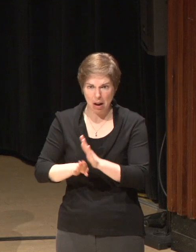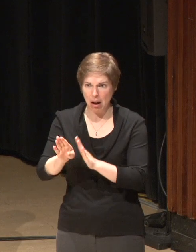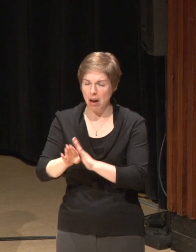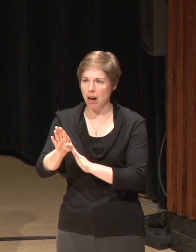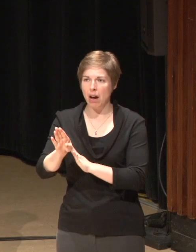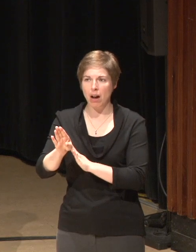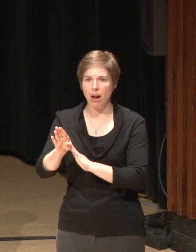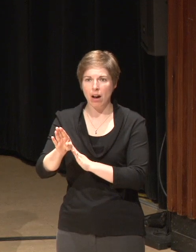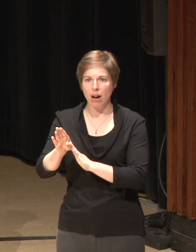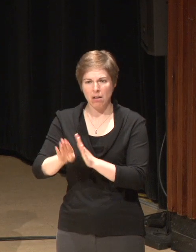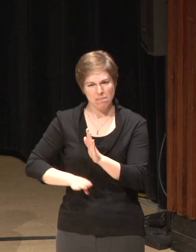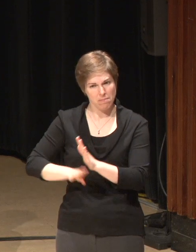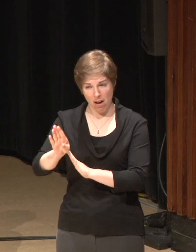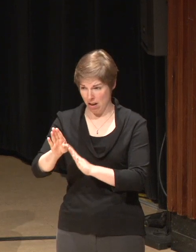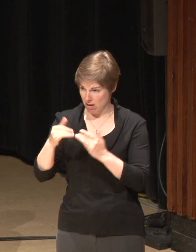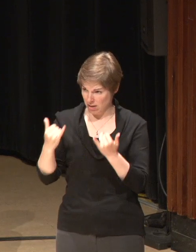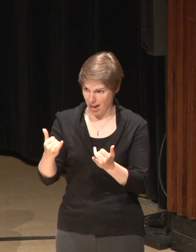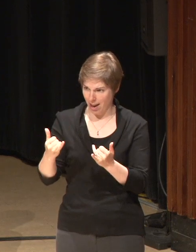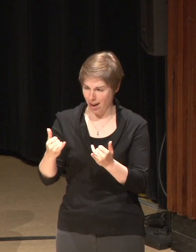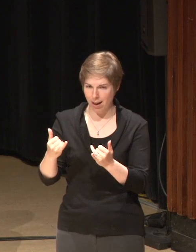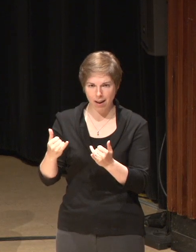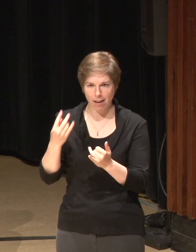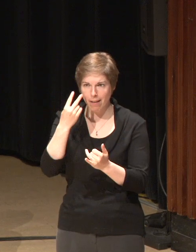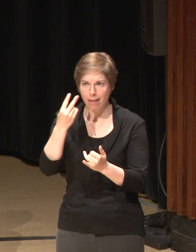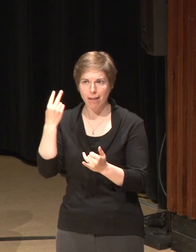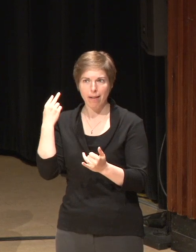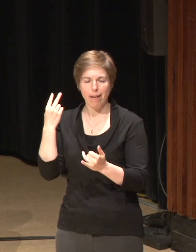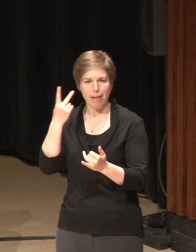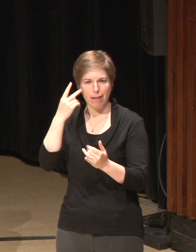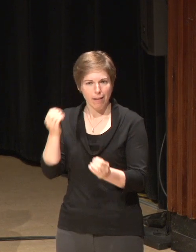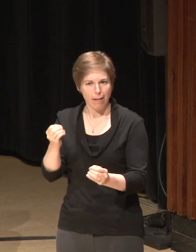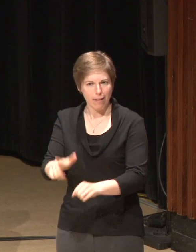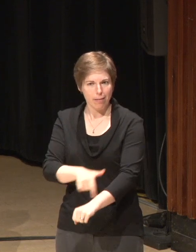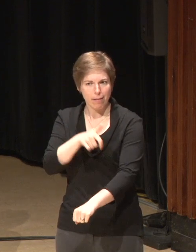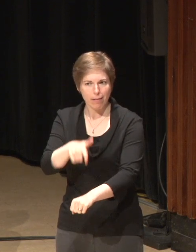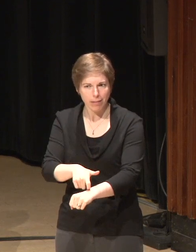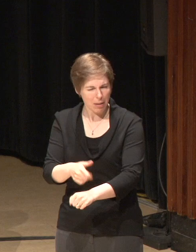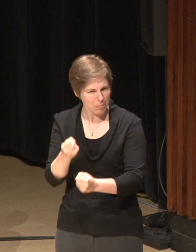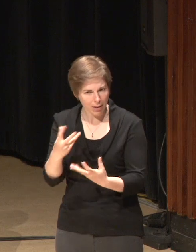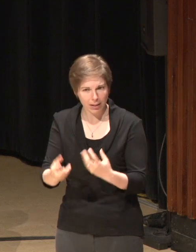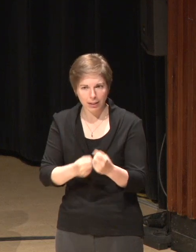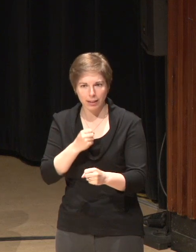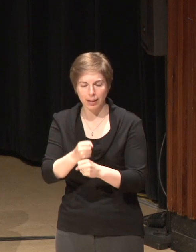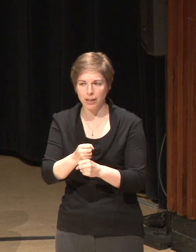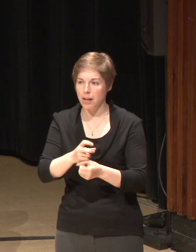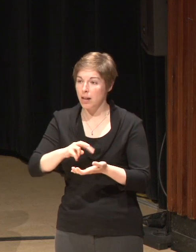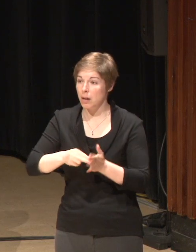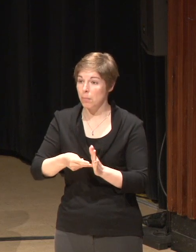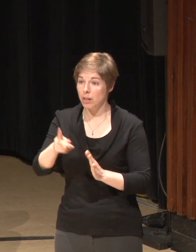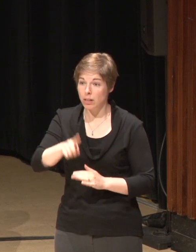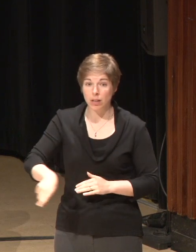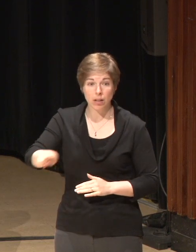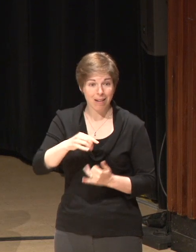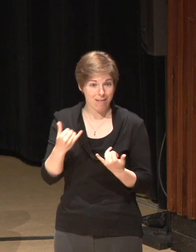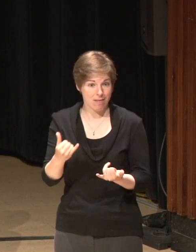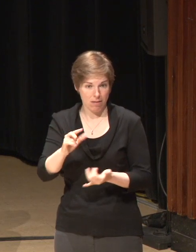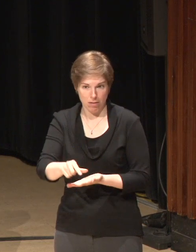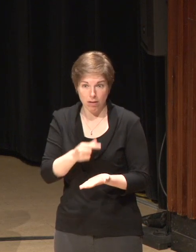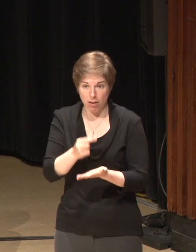What all of that means is that there is every reason for each of you graduates of NSCC